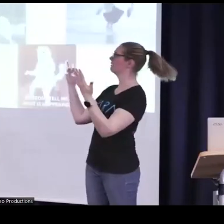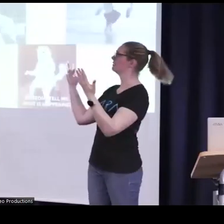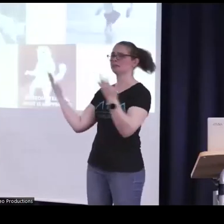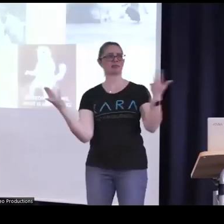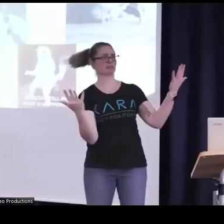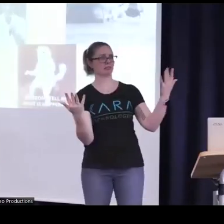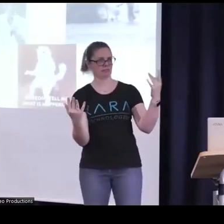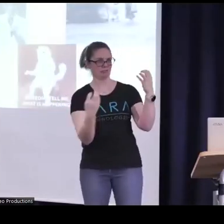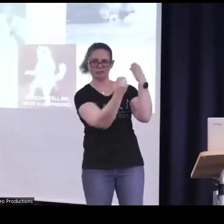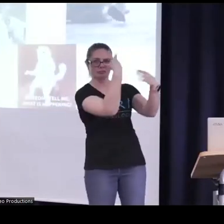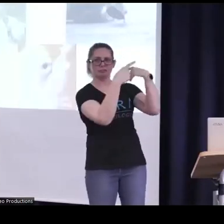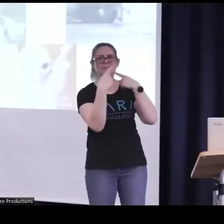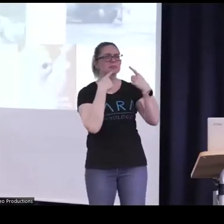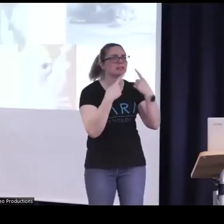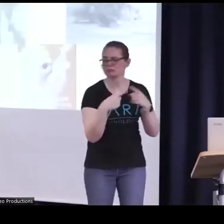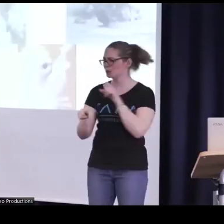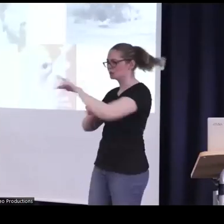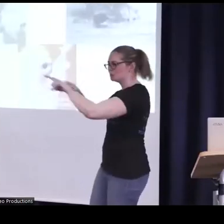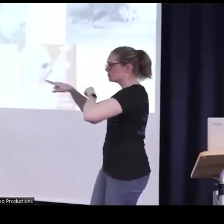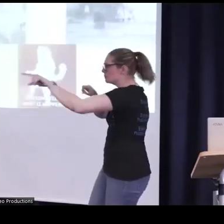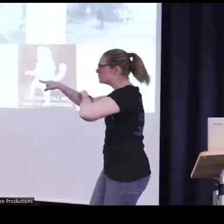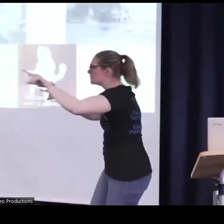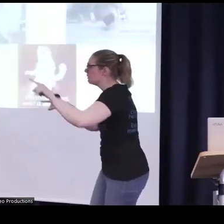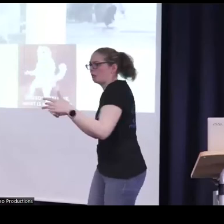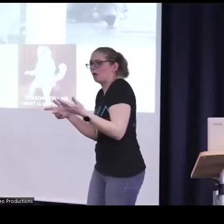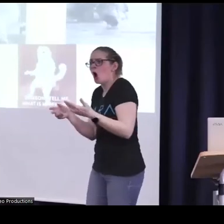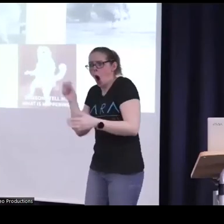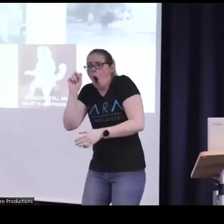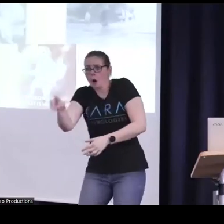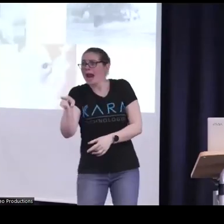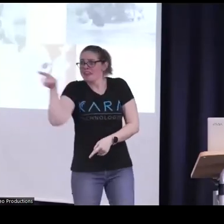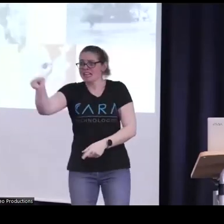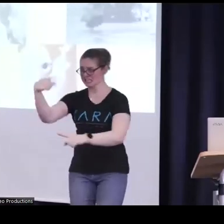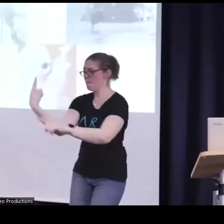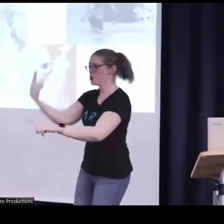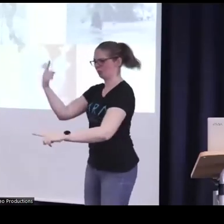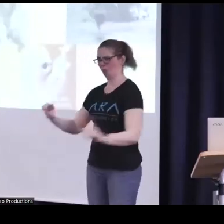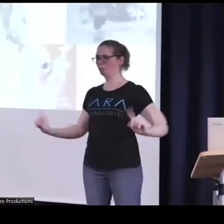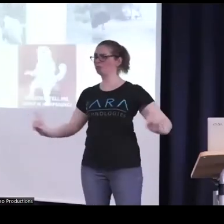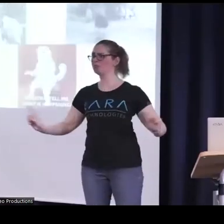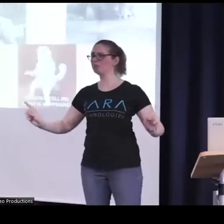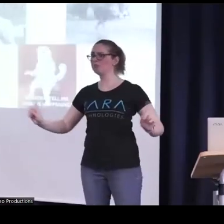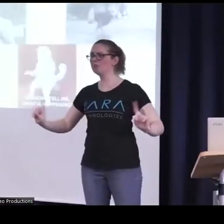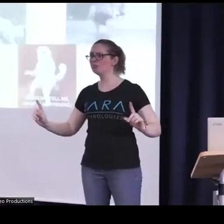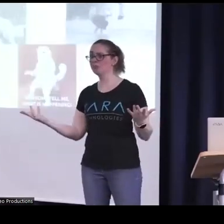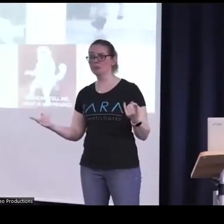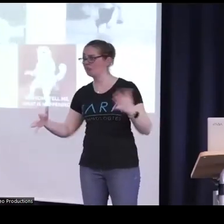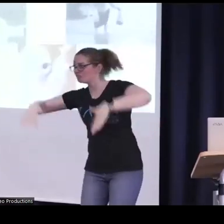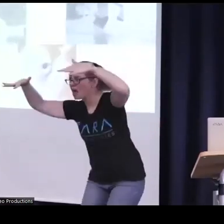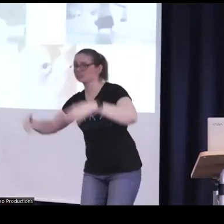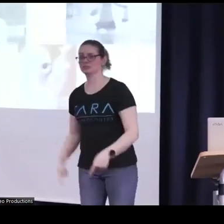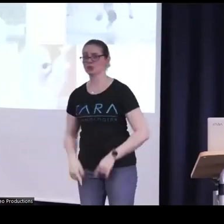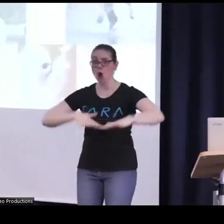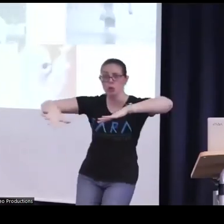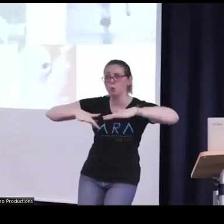And the deaf community is sitting there saying, you know, where's this information? Like, people are leaving, it's an emergency, but I don't know what's